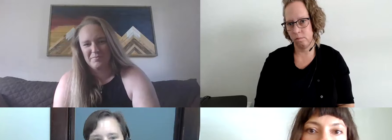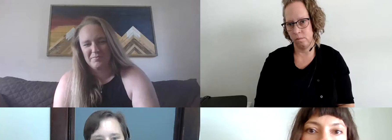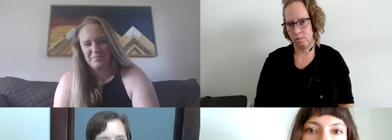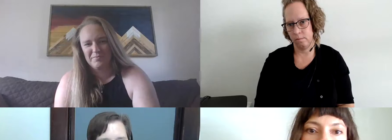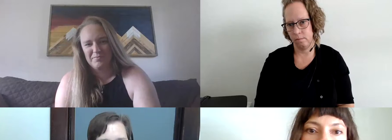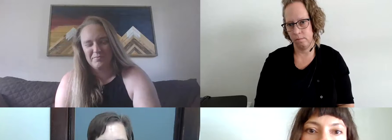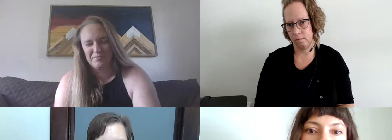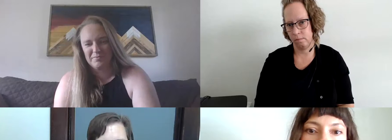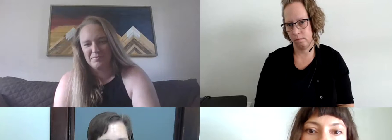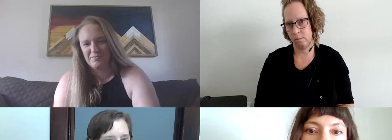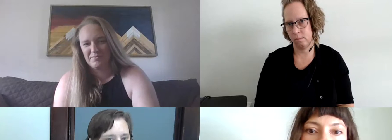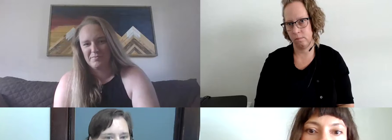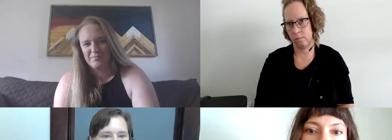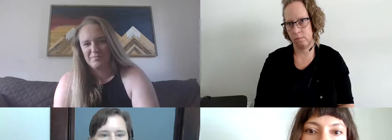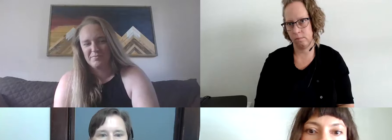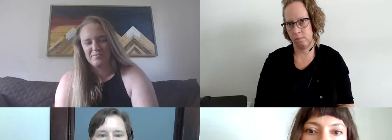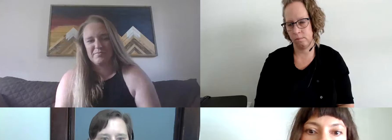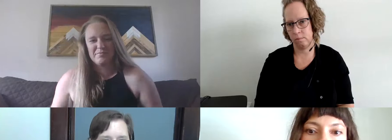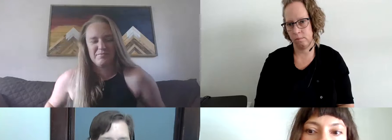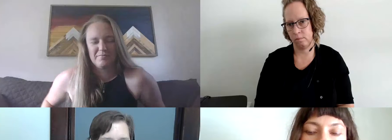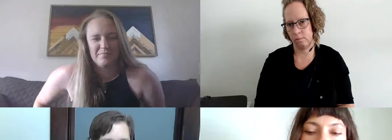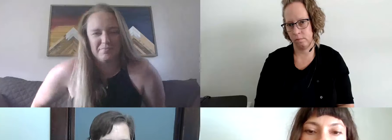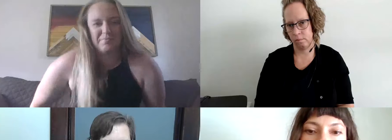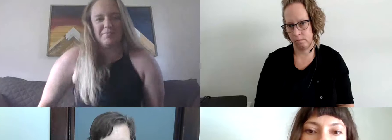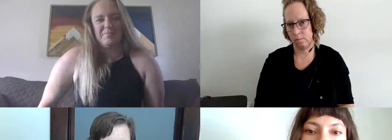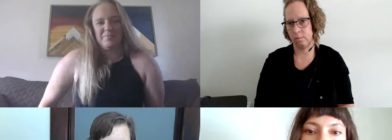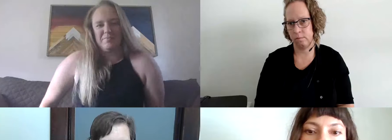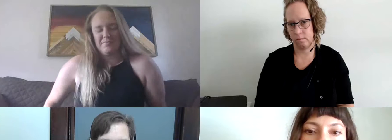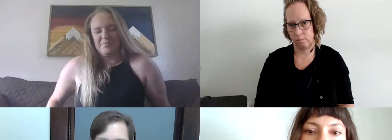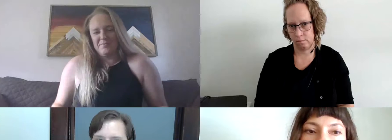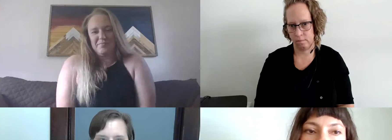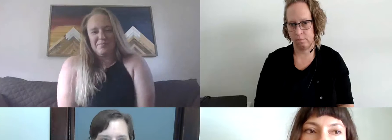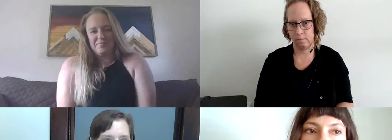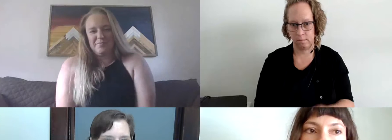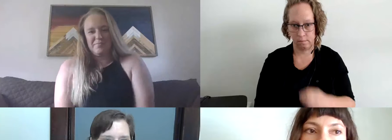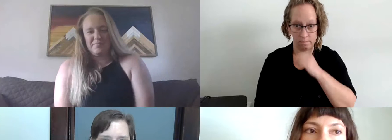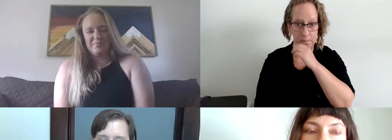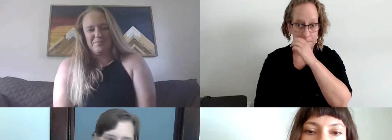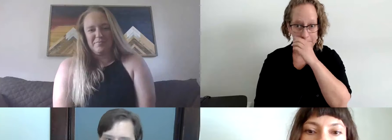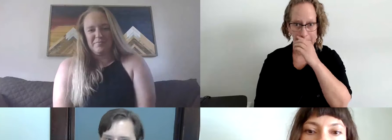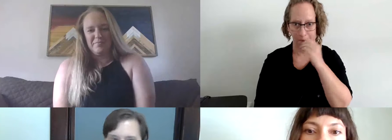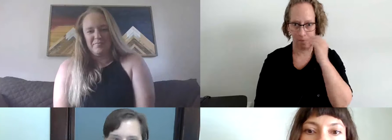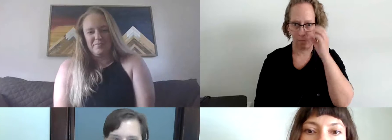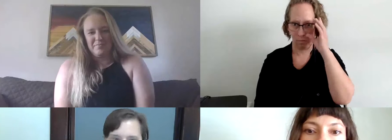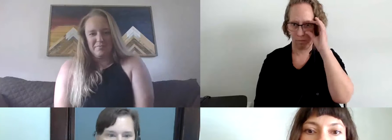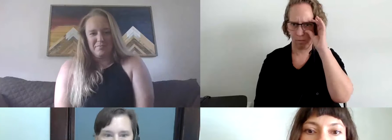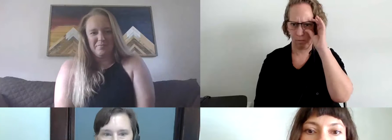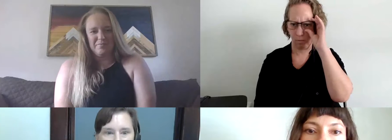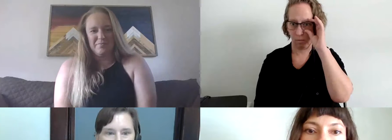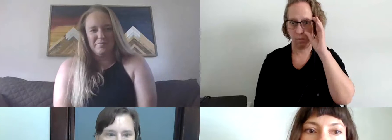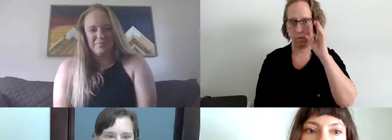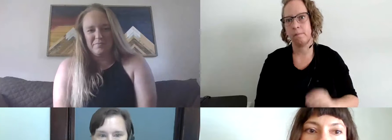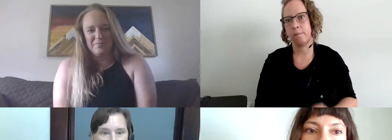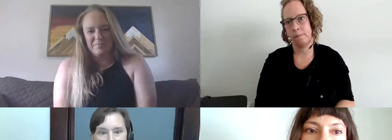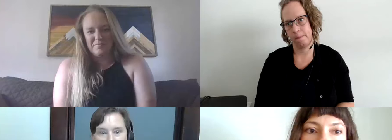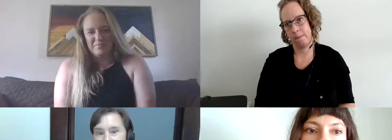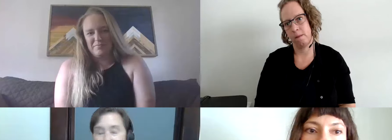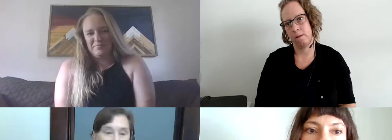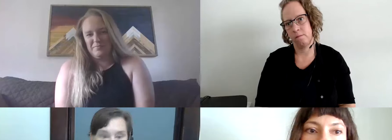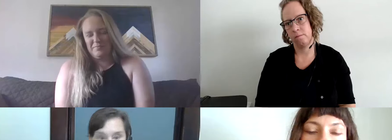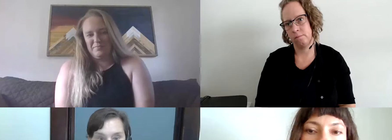The topic of the meeting, perhaps some keywords of the meeting. Maybe you'll be talking, National Park might be teaching